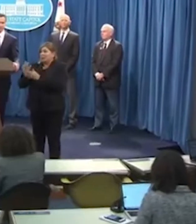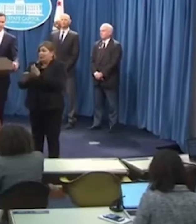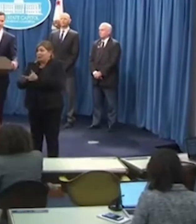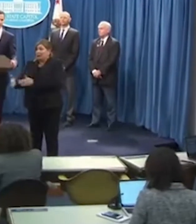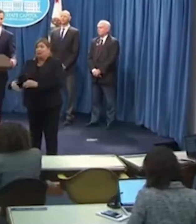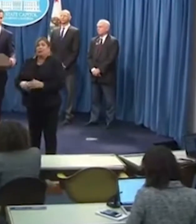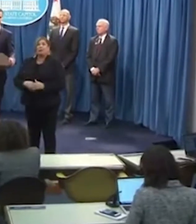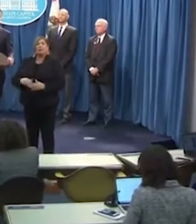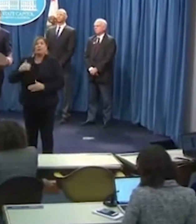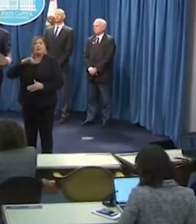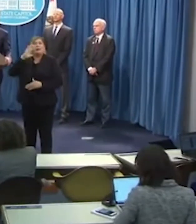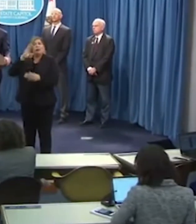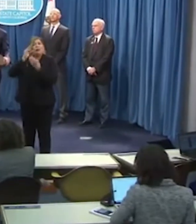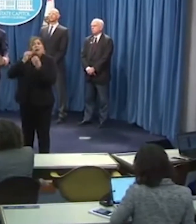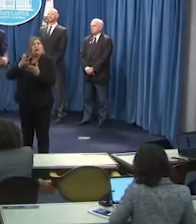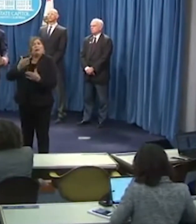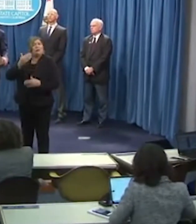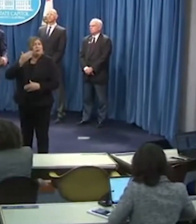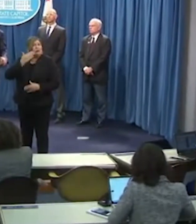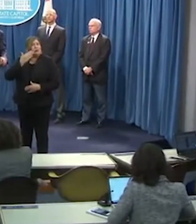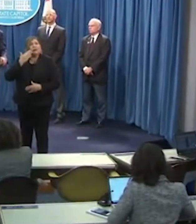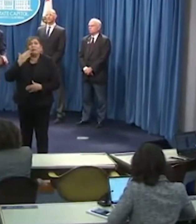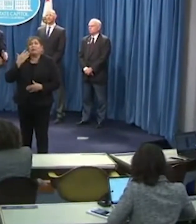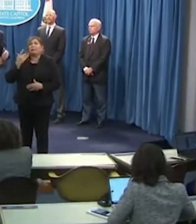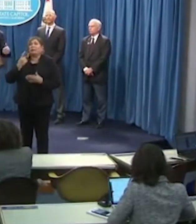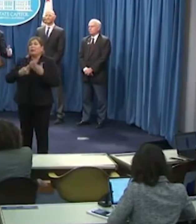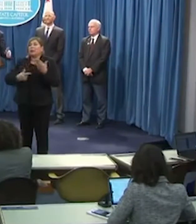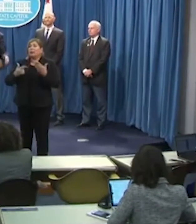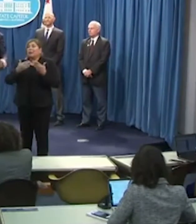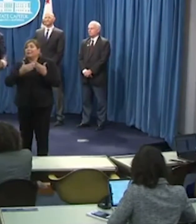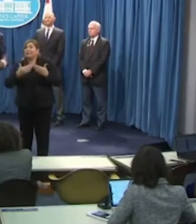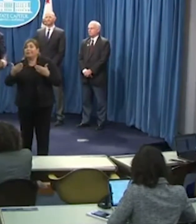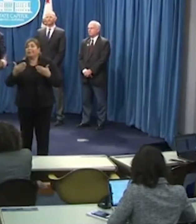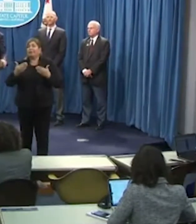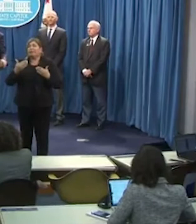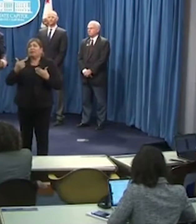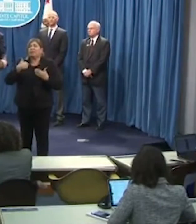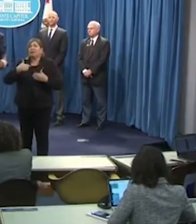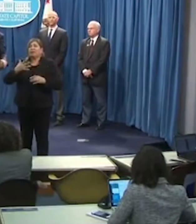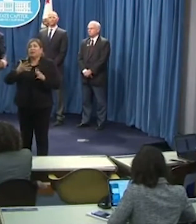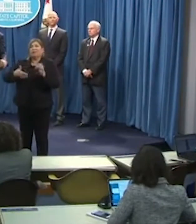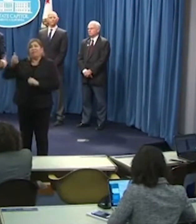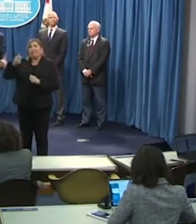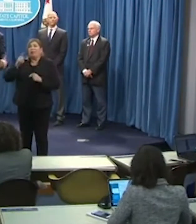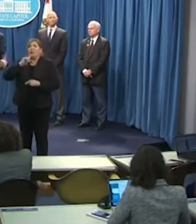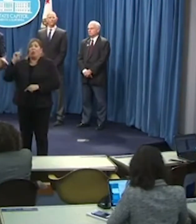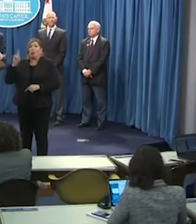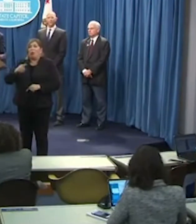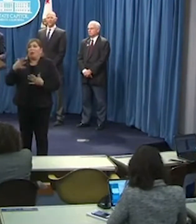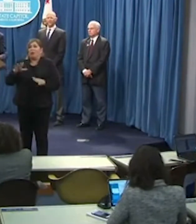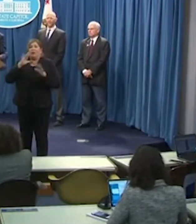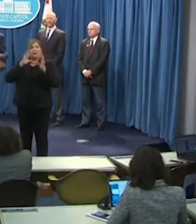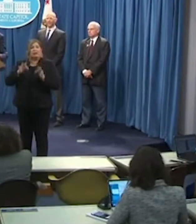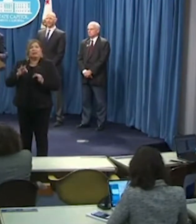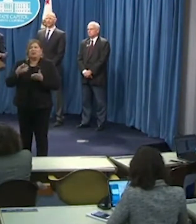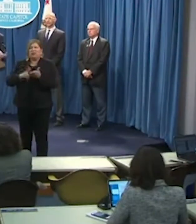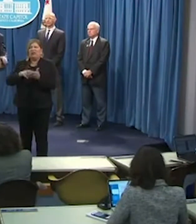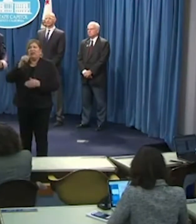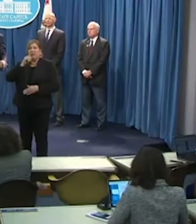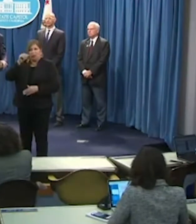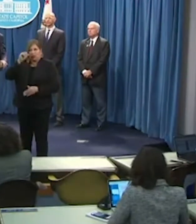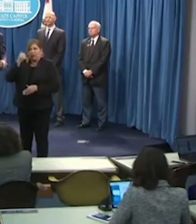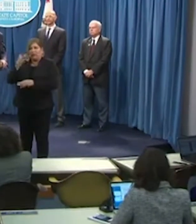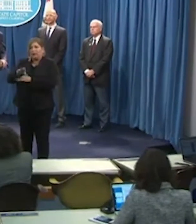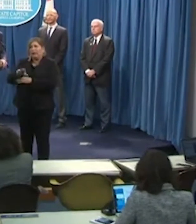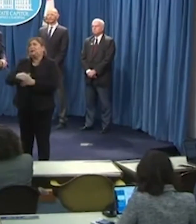give you a sense of where we are going with an executive order that I signed yesterday evening and with new guidance